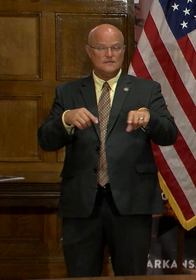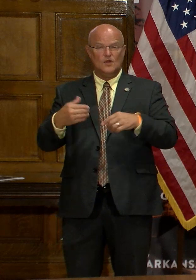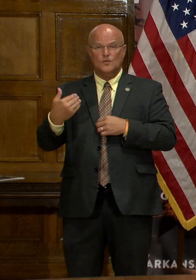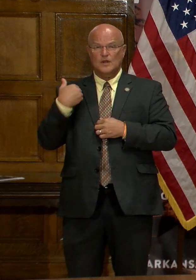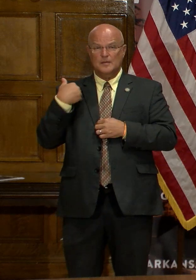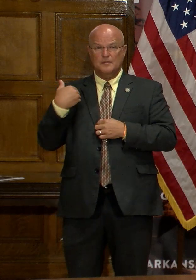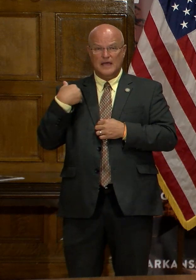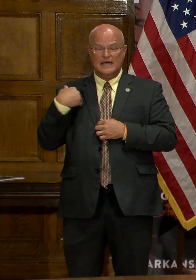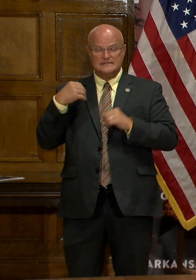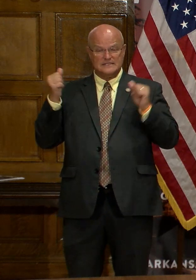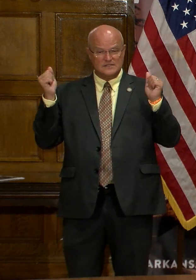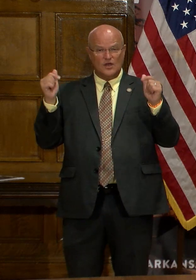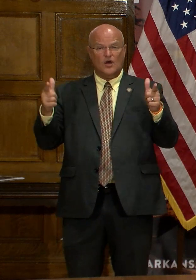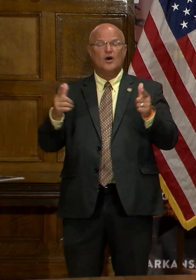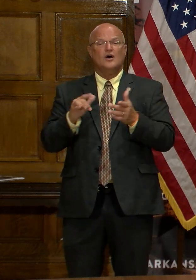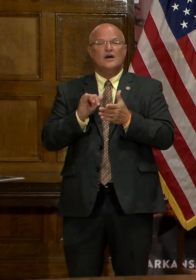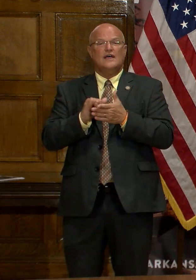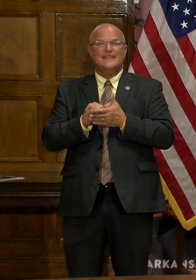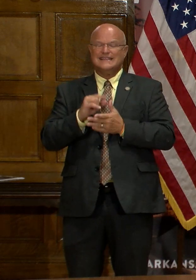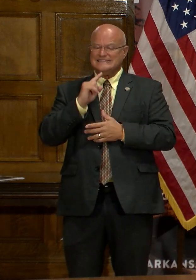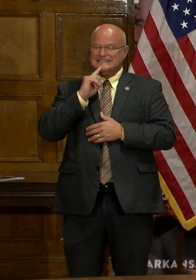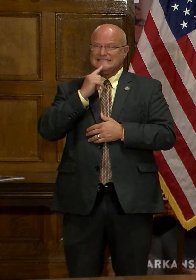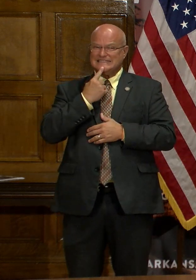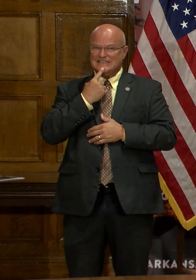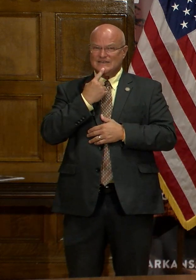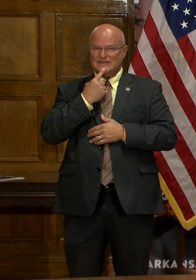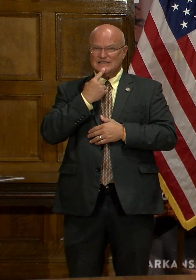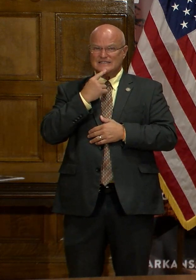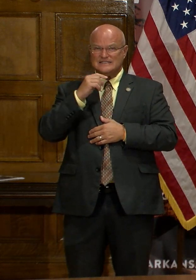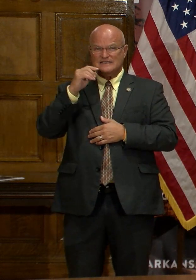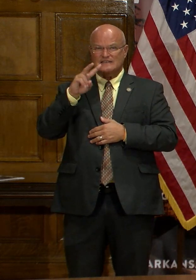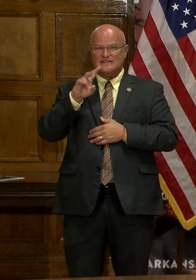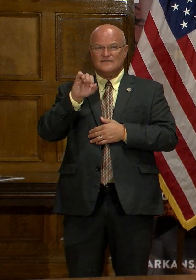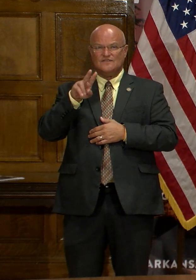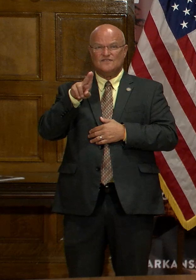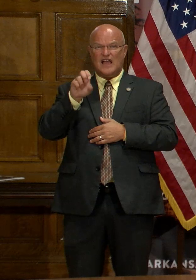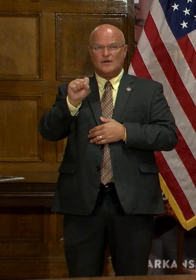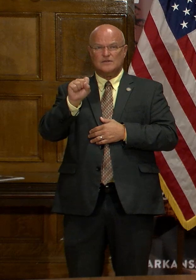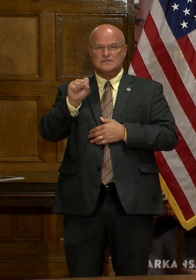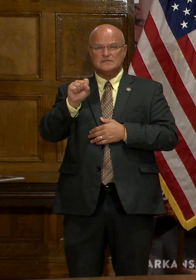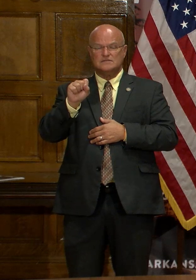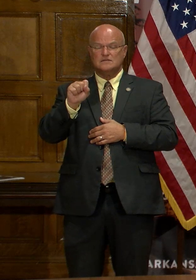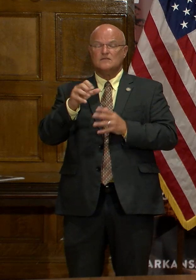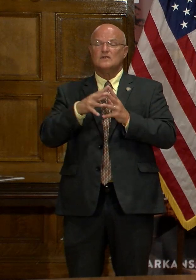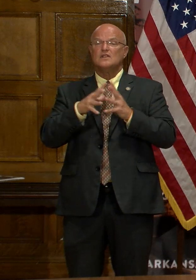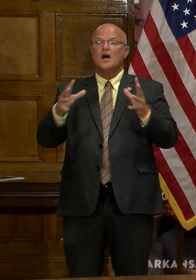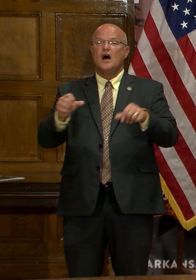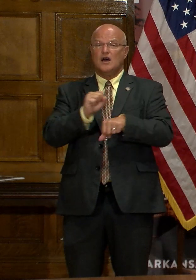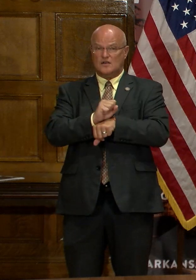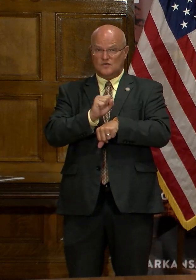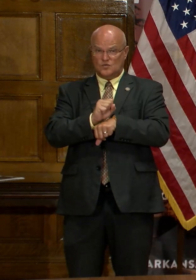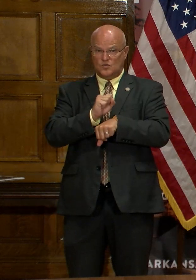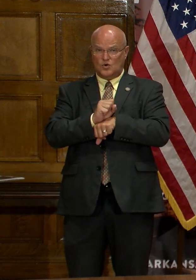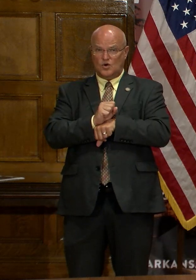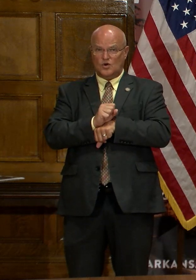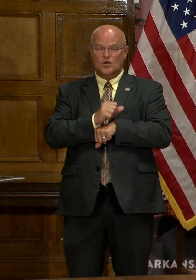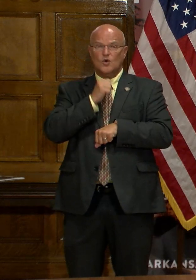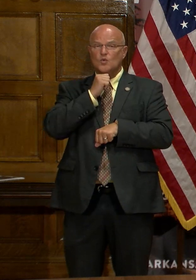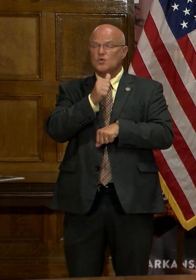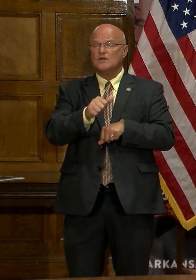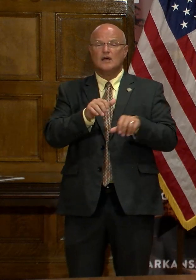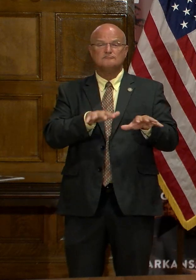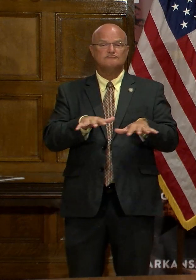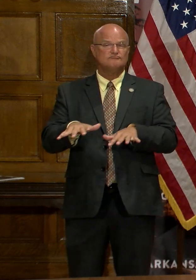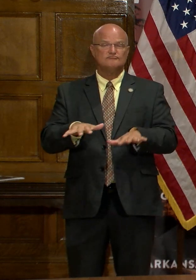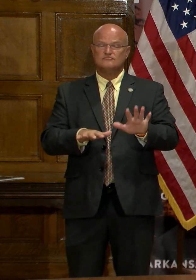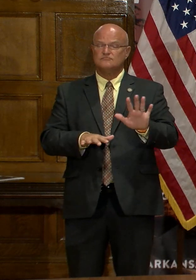reminds us all that it's a serious virus out there, that we've got a lot of work to do. We're not relaxed about it. We're